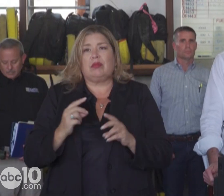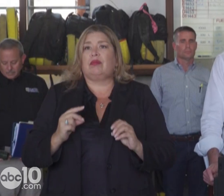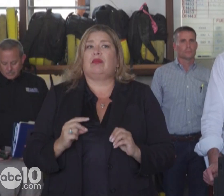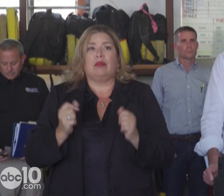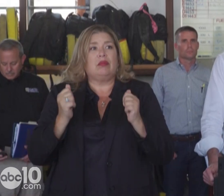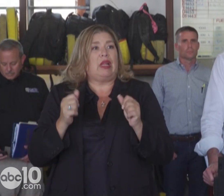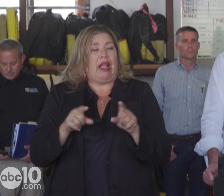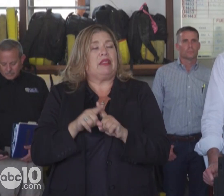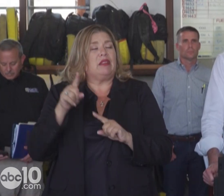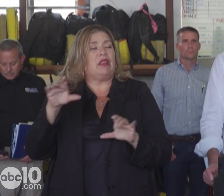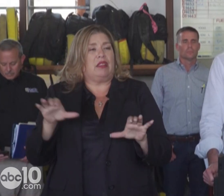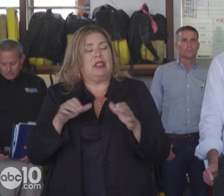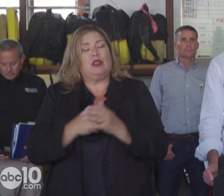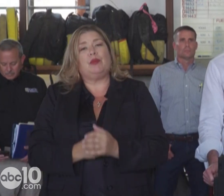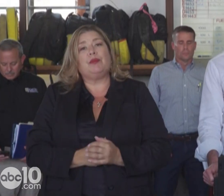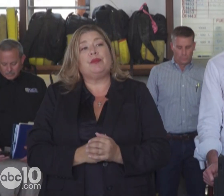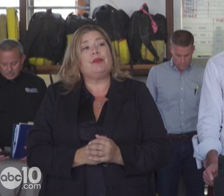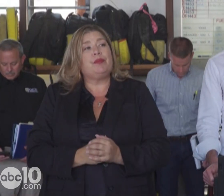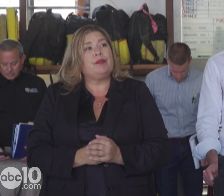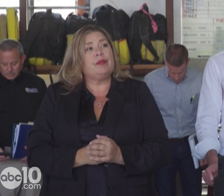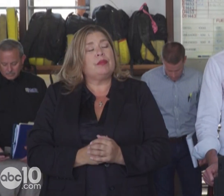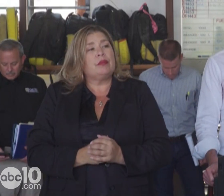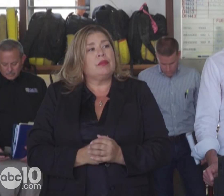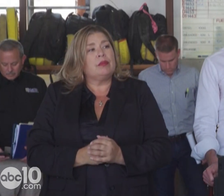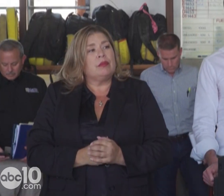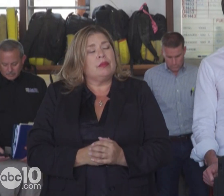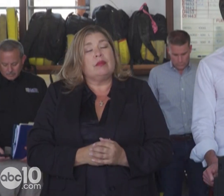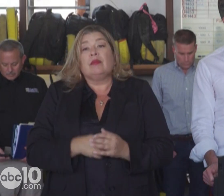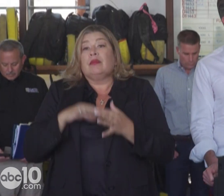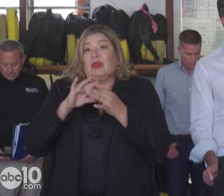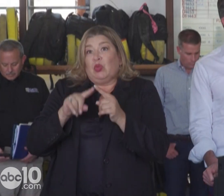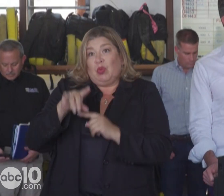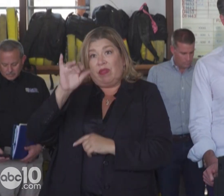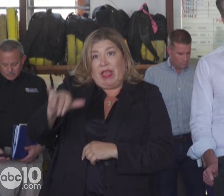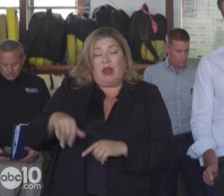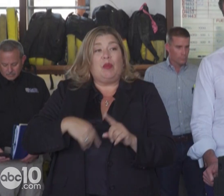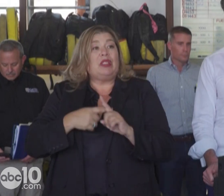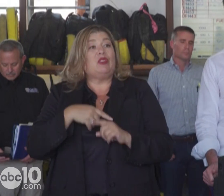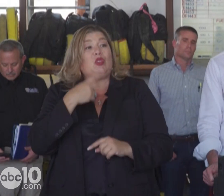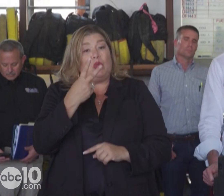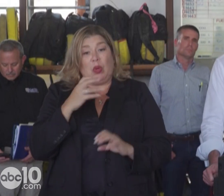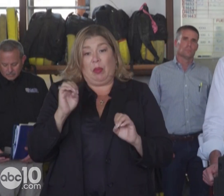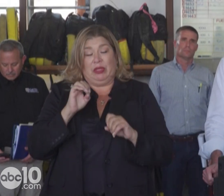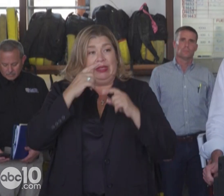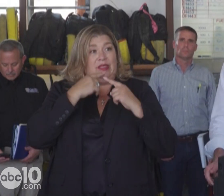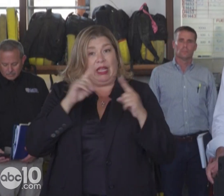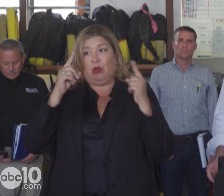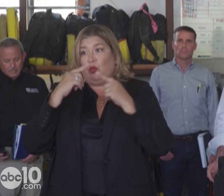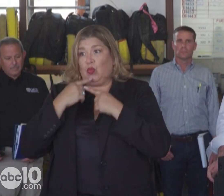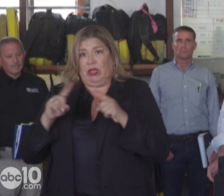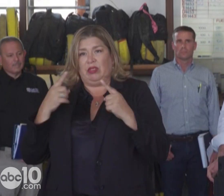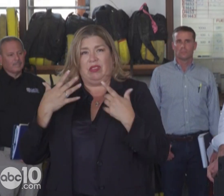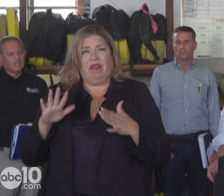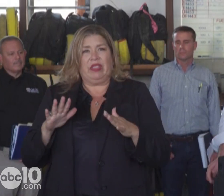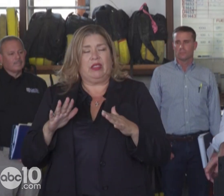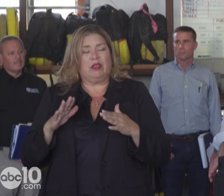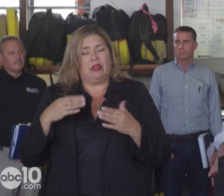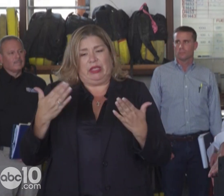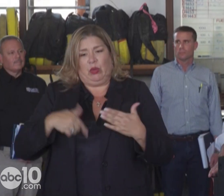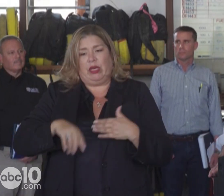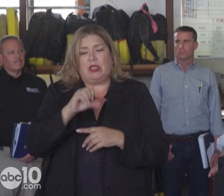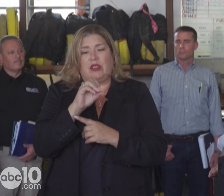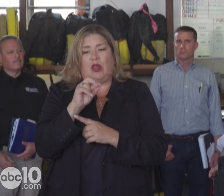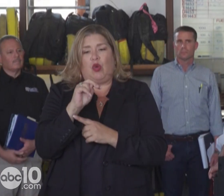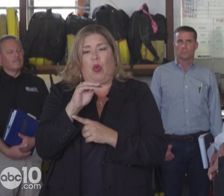they did. As a consequence of that, and the consequence of the two emergency declarations that I've announced here in Sonoma